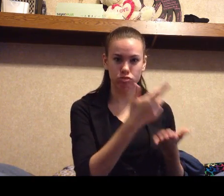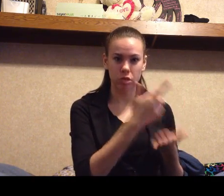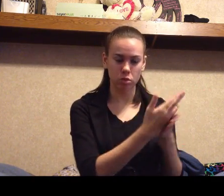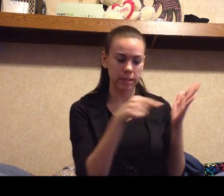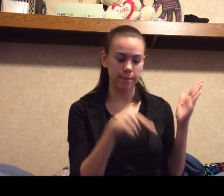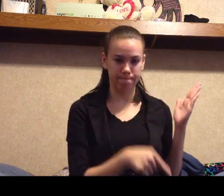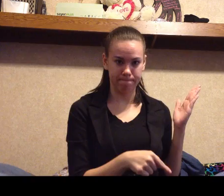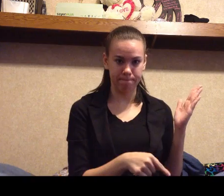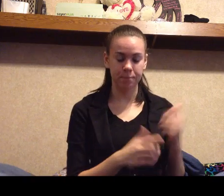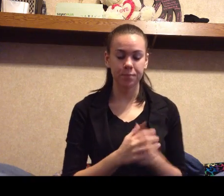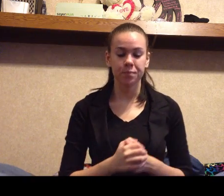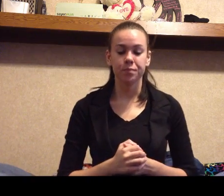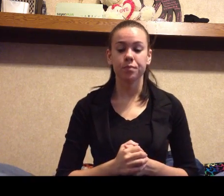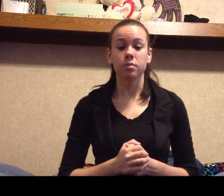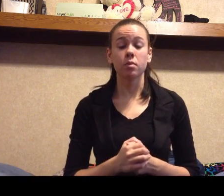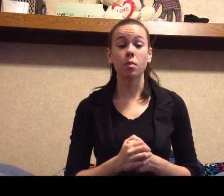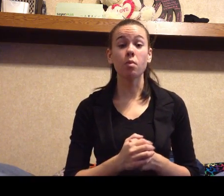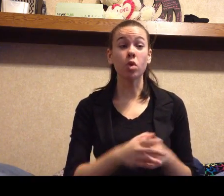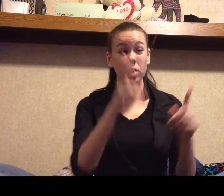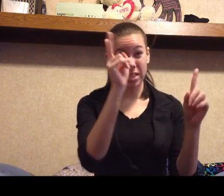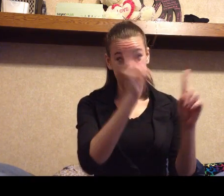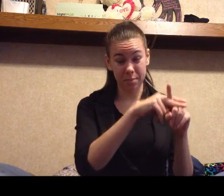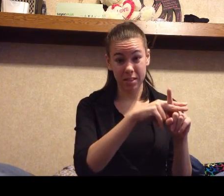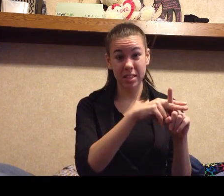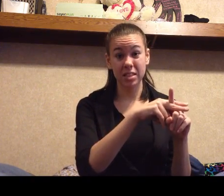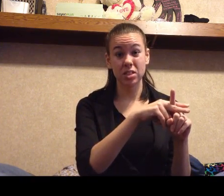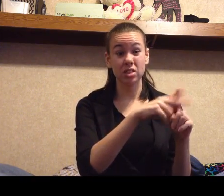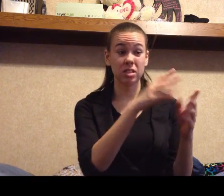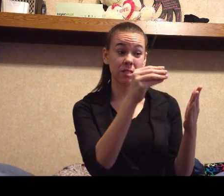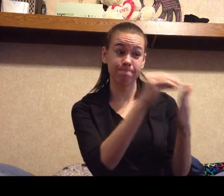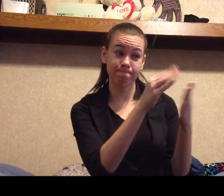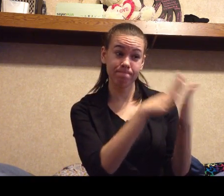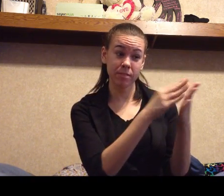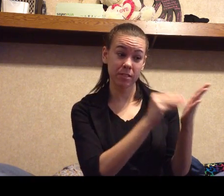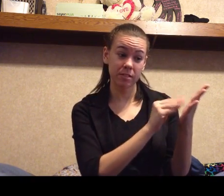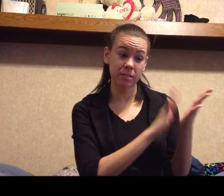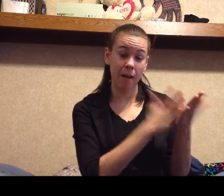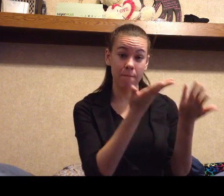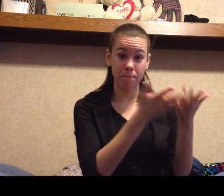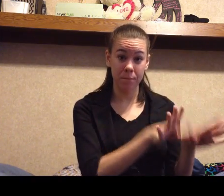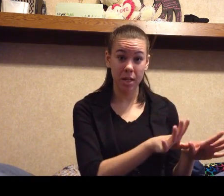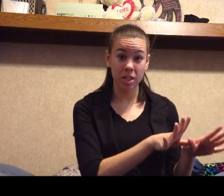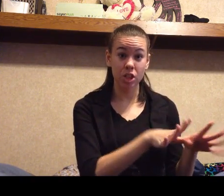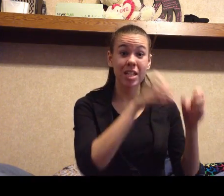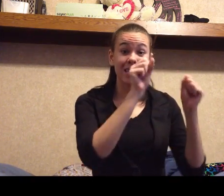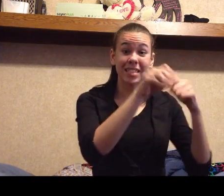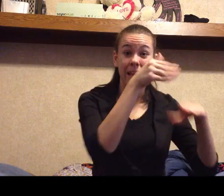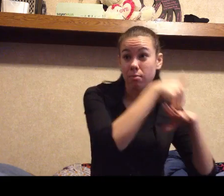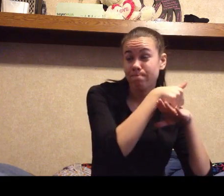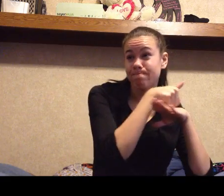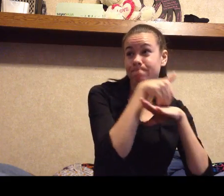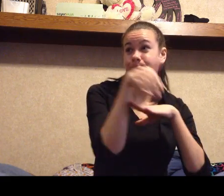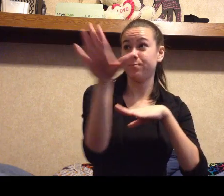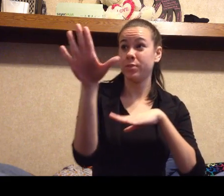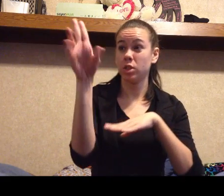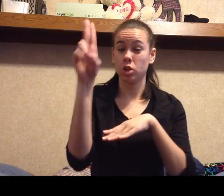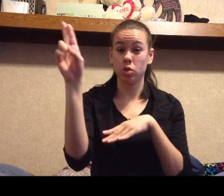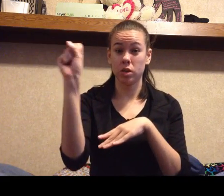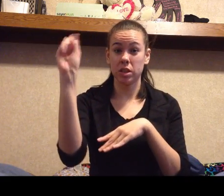Once the application is filled out and completed, they can send the form N-400 to the appropriate